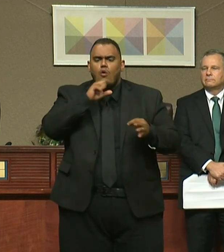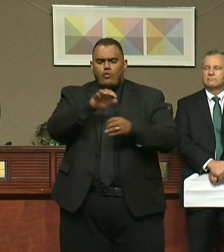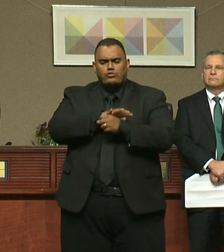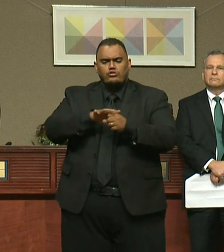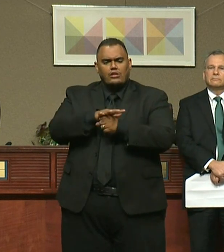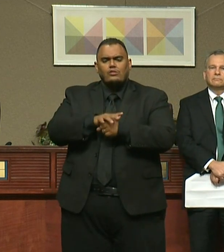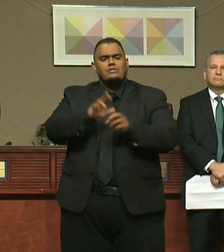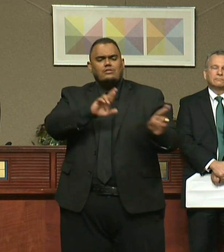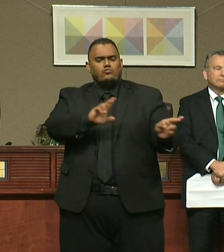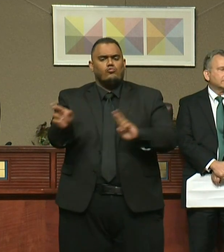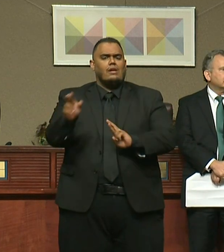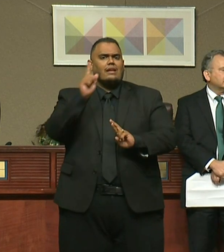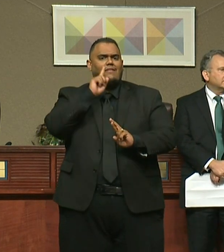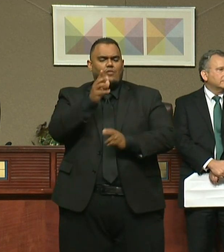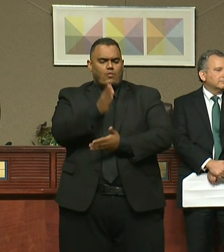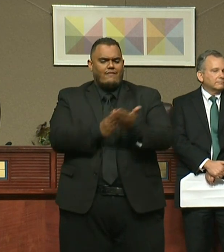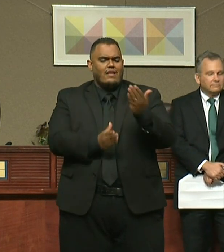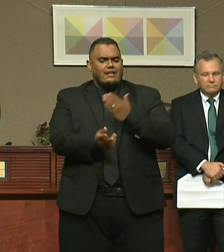reopening?